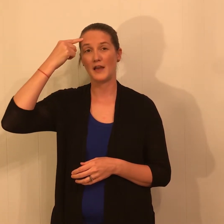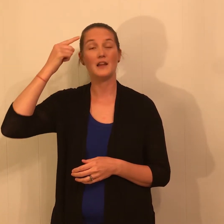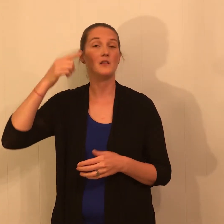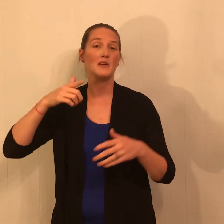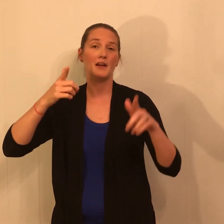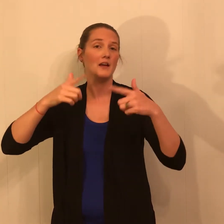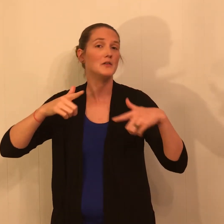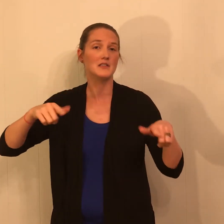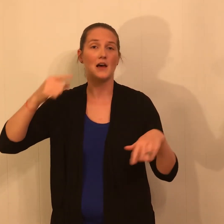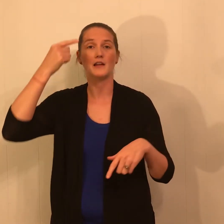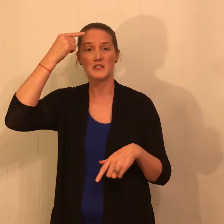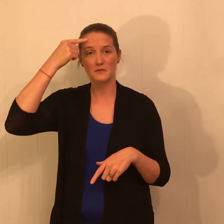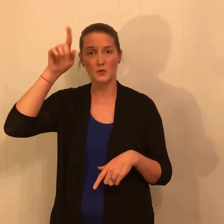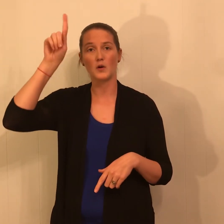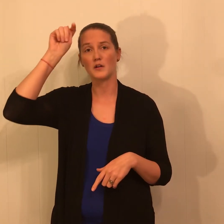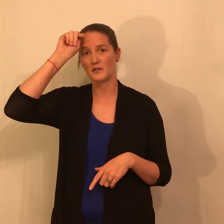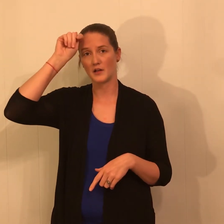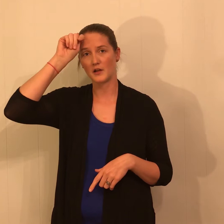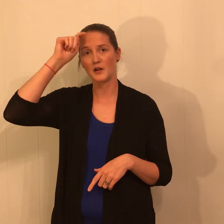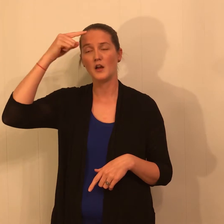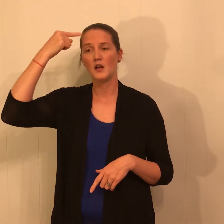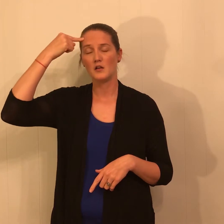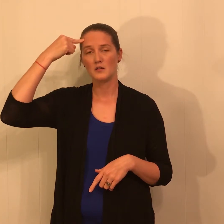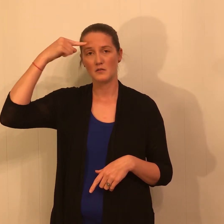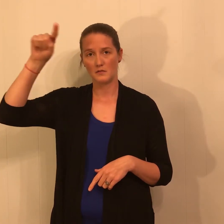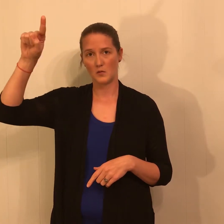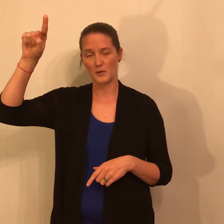in the beginning I go signs for Tucker. 4.